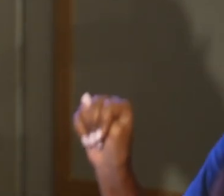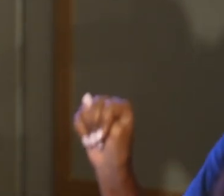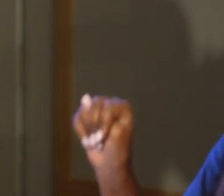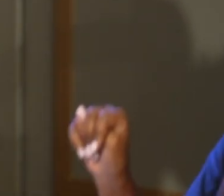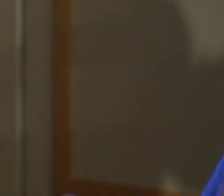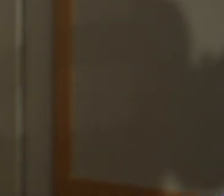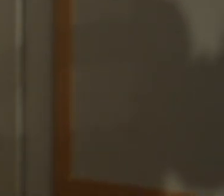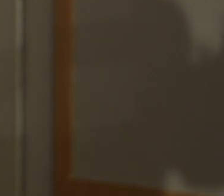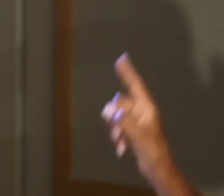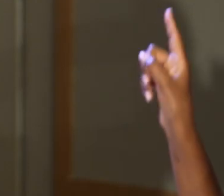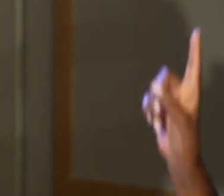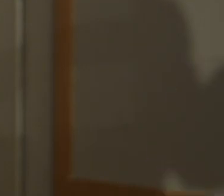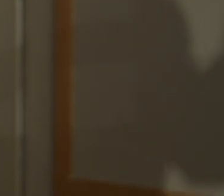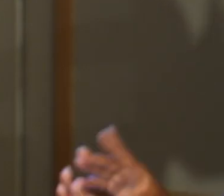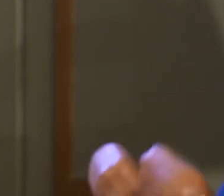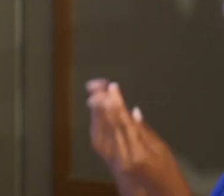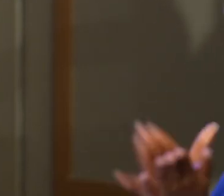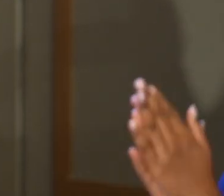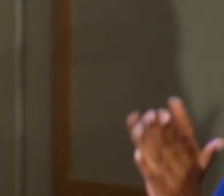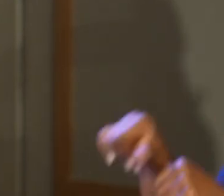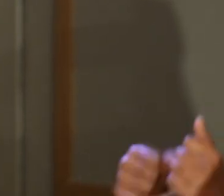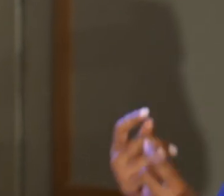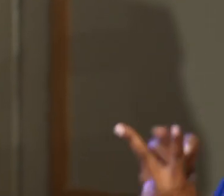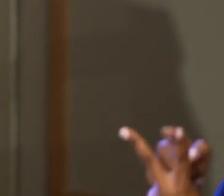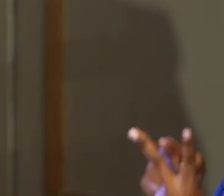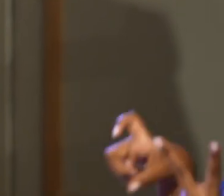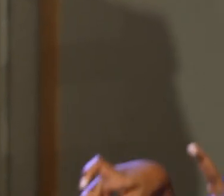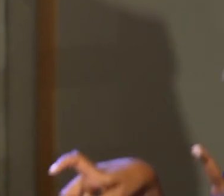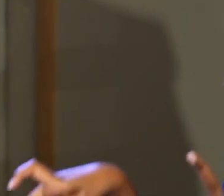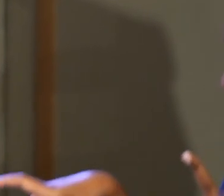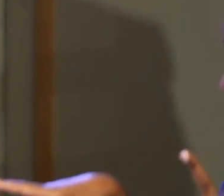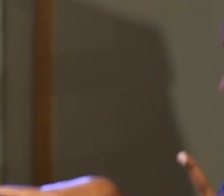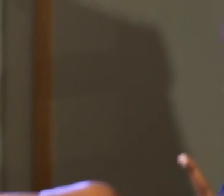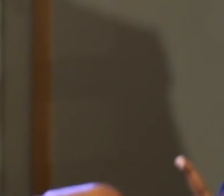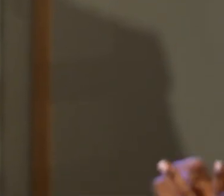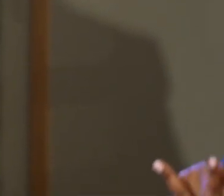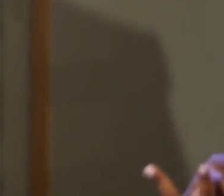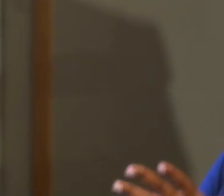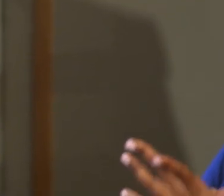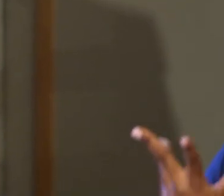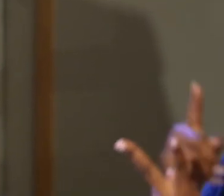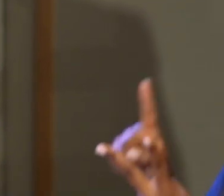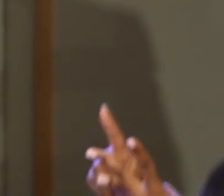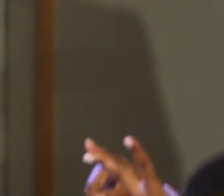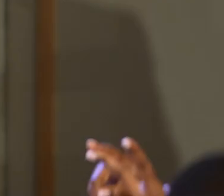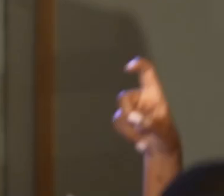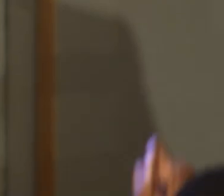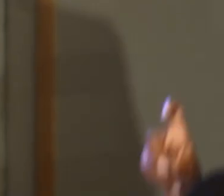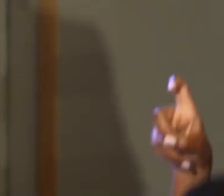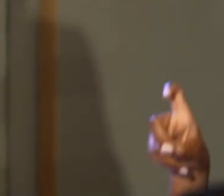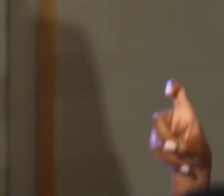When I was giving you the story about these two insects, the butterfly and the bee,